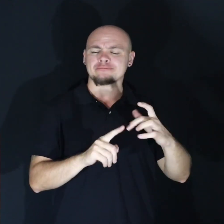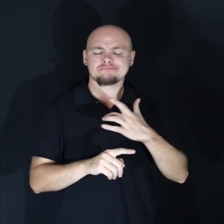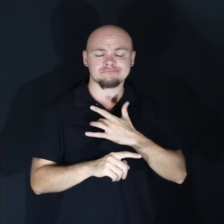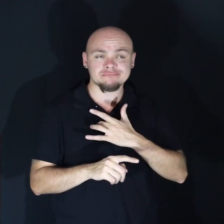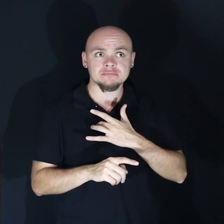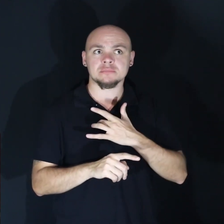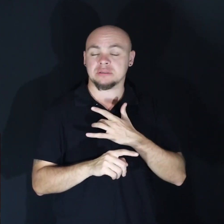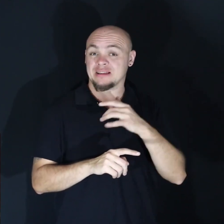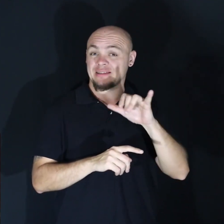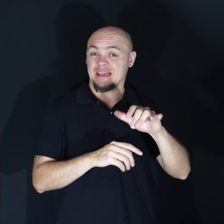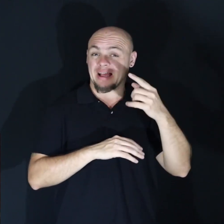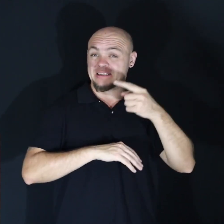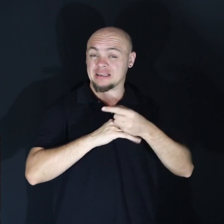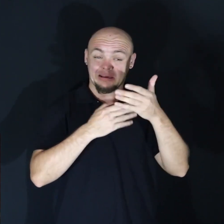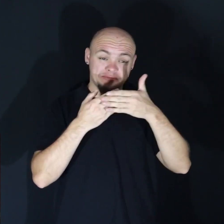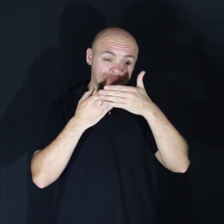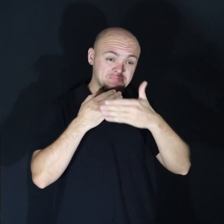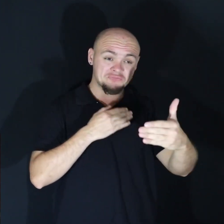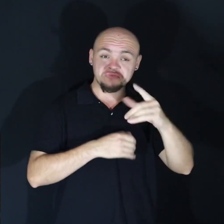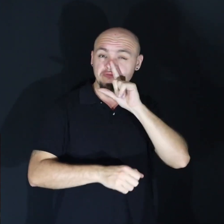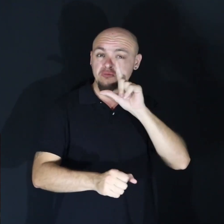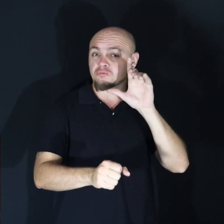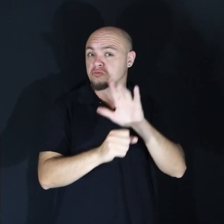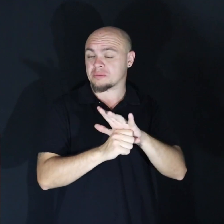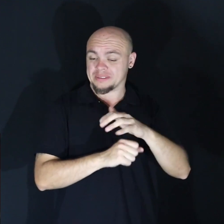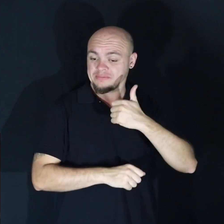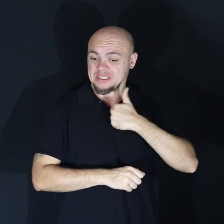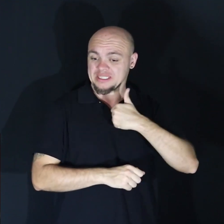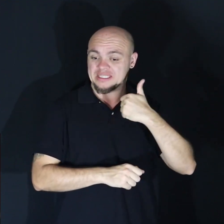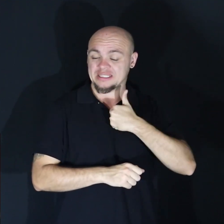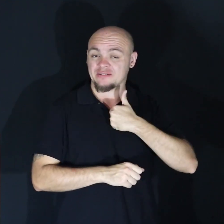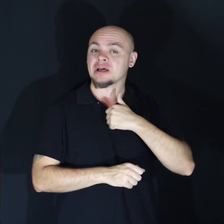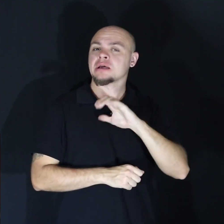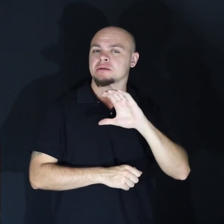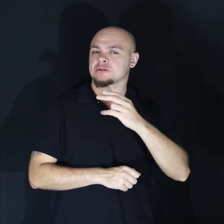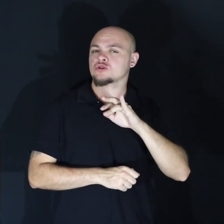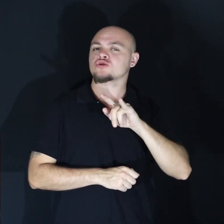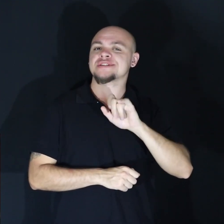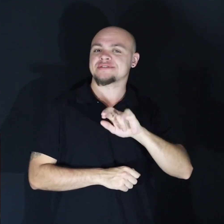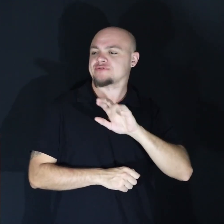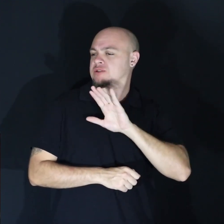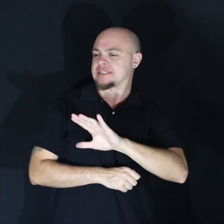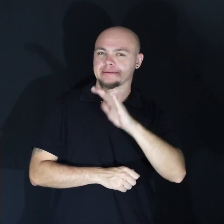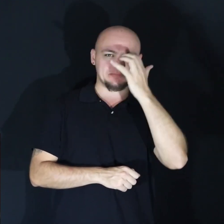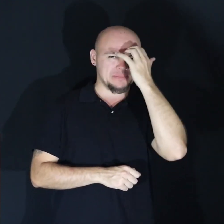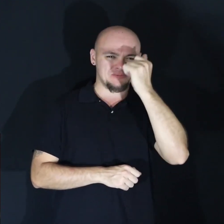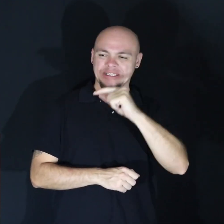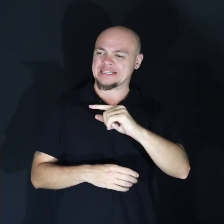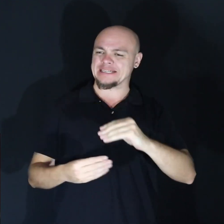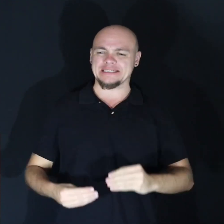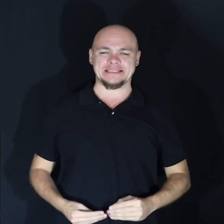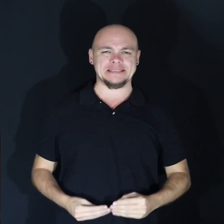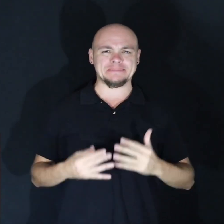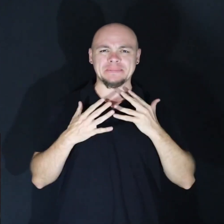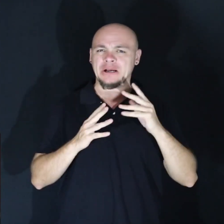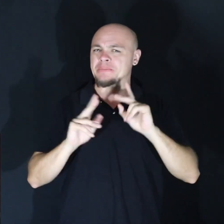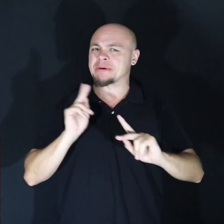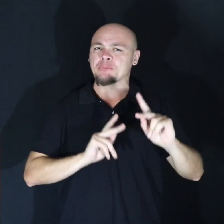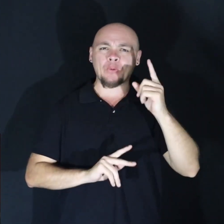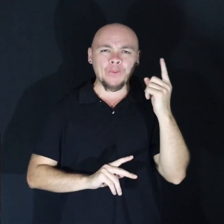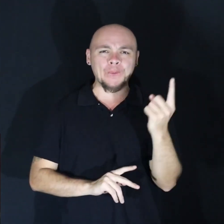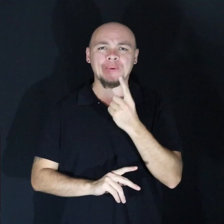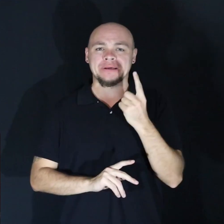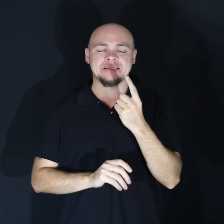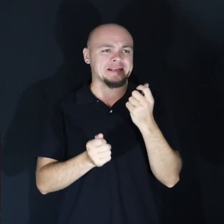much. From that day forward, I made a promise to myself and to Christopher's memory, who was always an inspiration in helping others, that everything